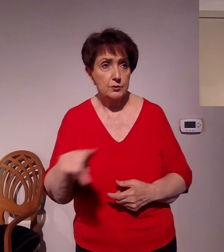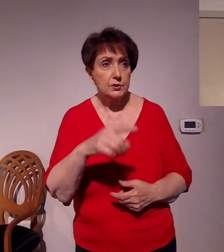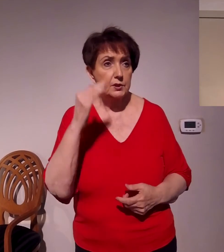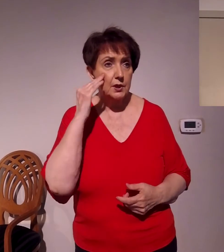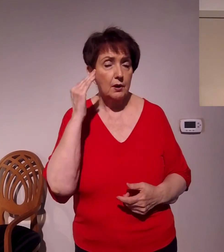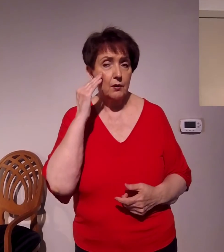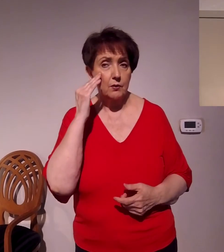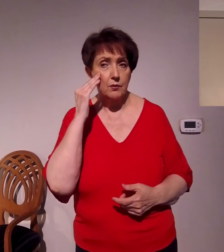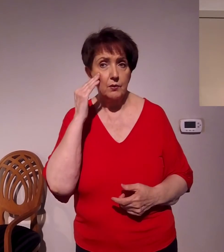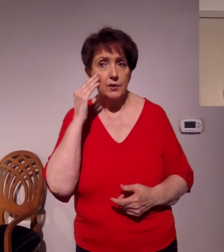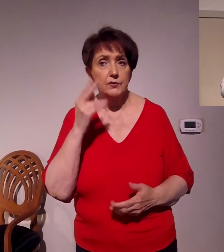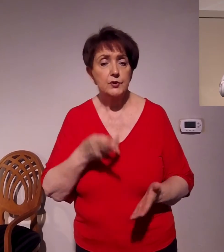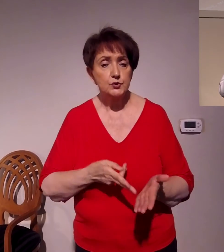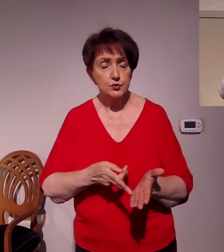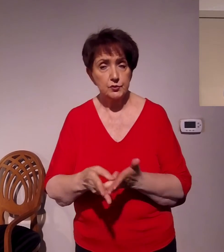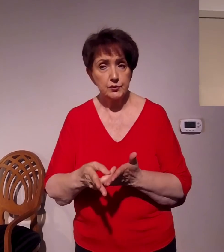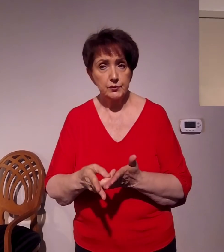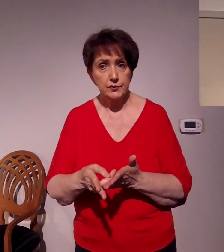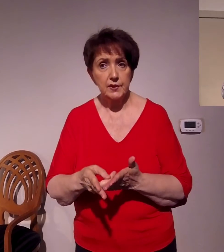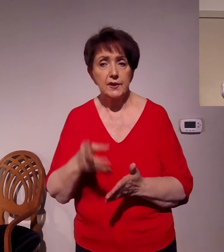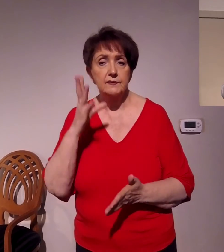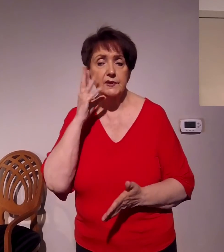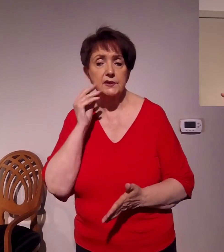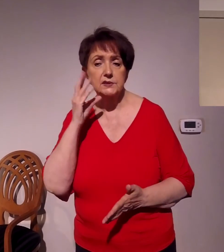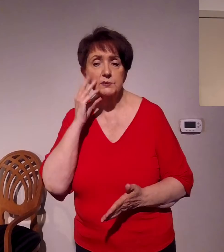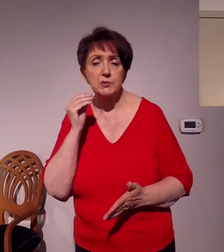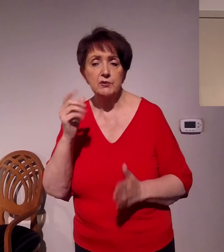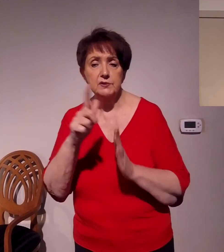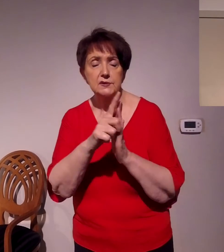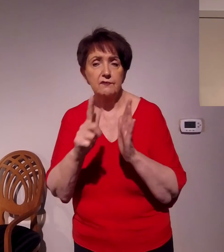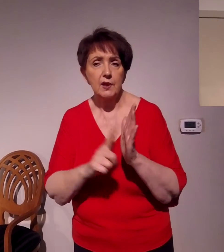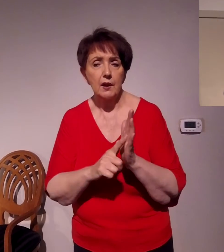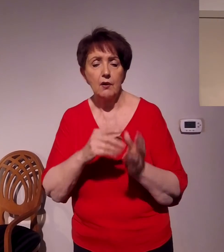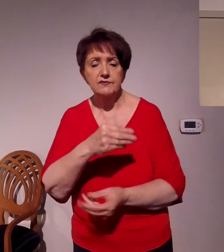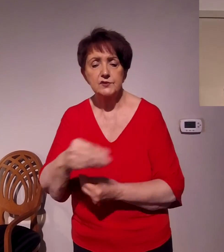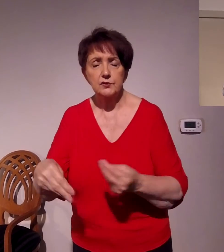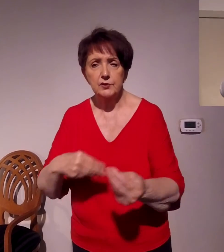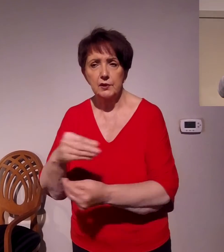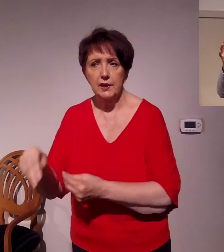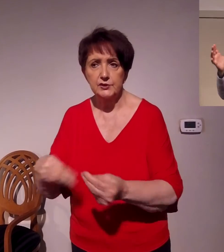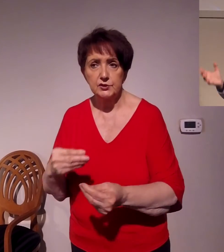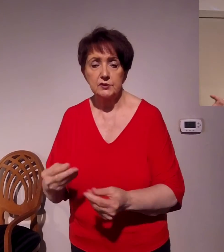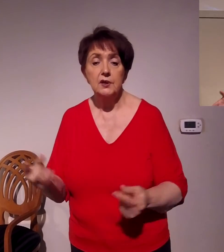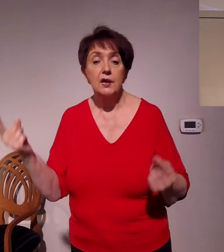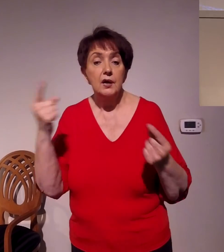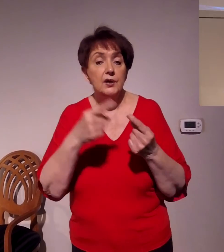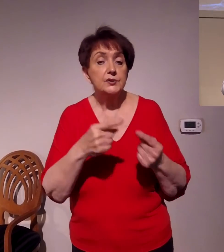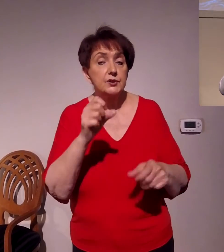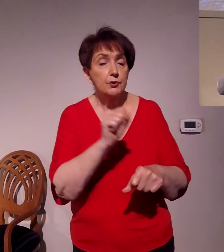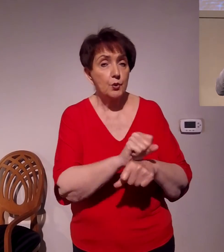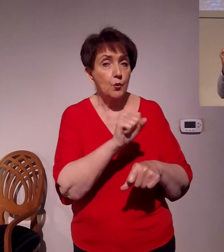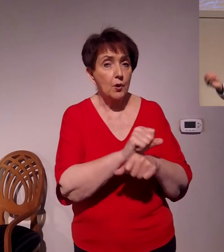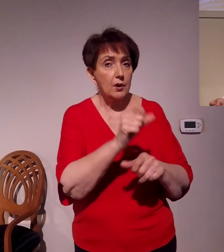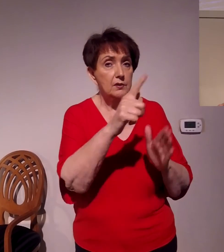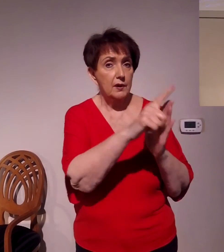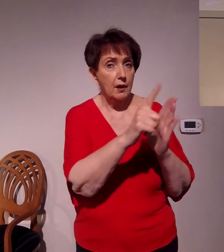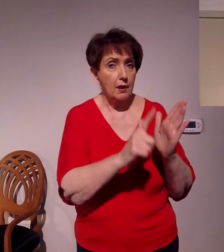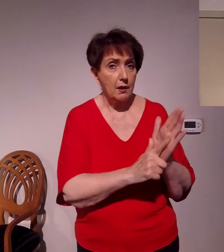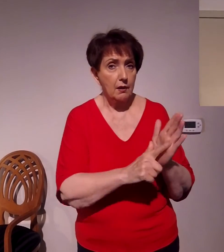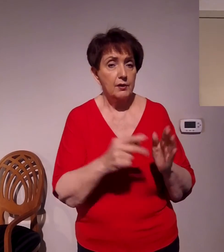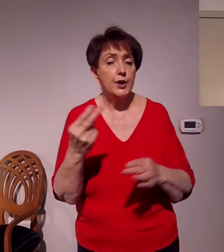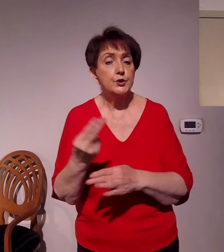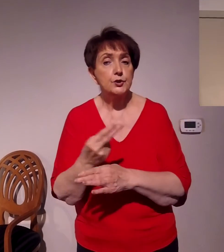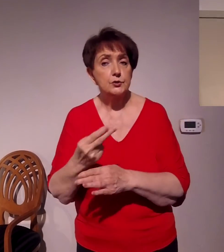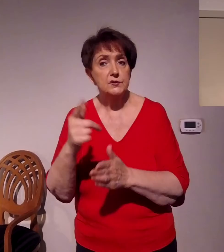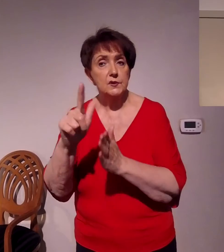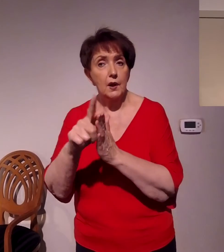know the truth and the experience of the law of circulation. And until you work it and use it,